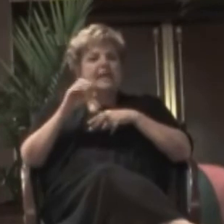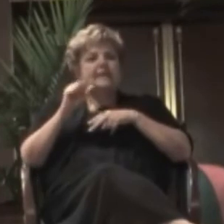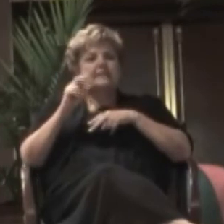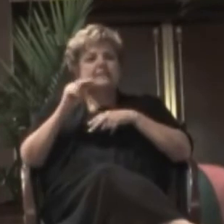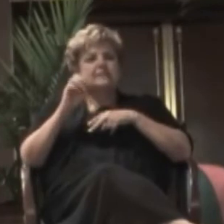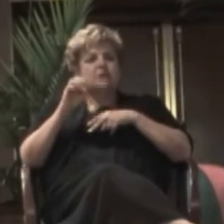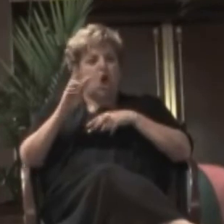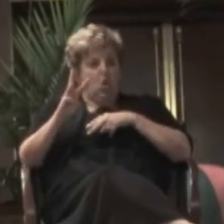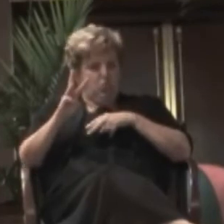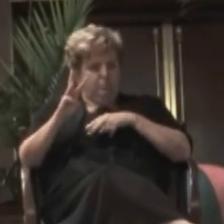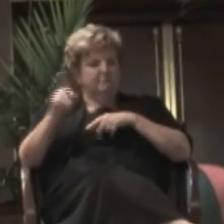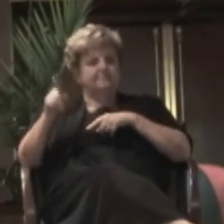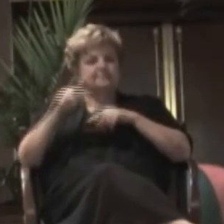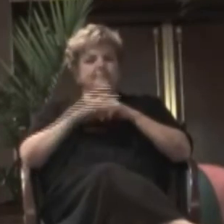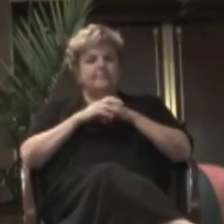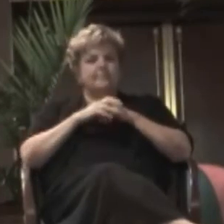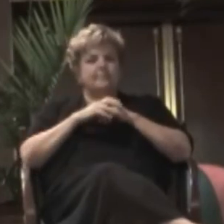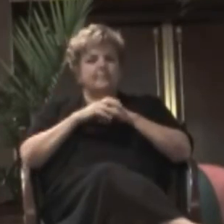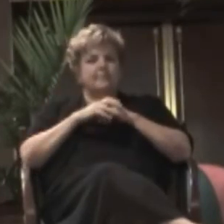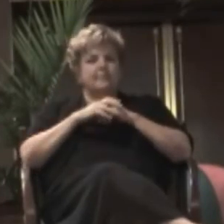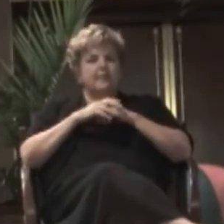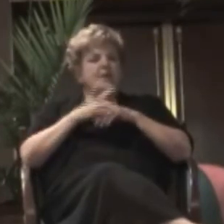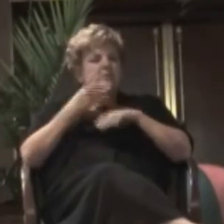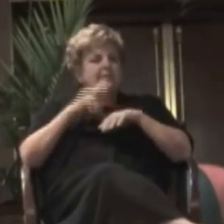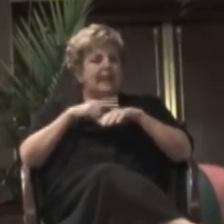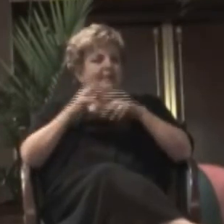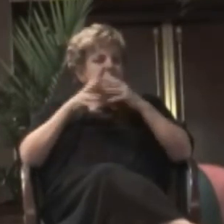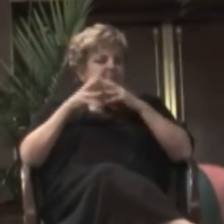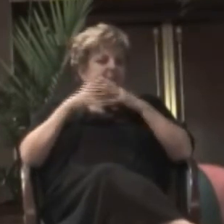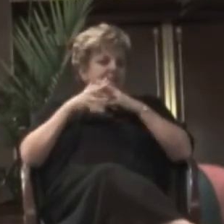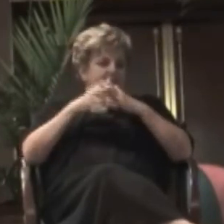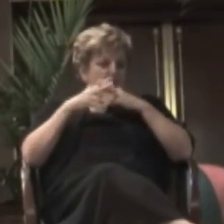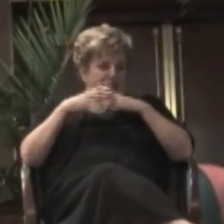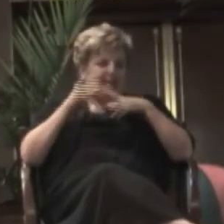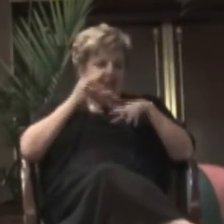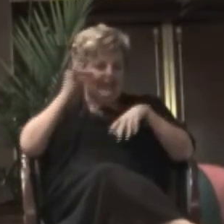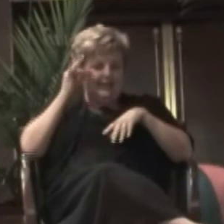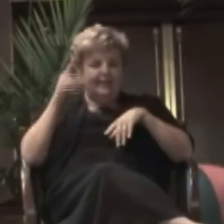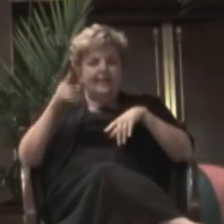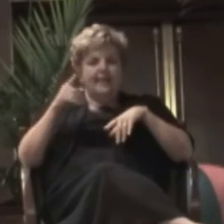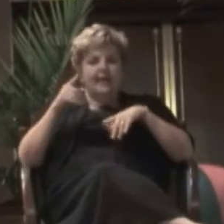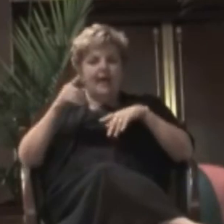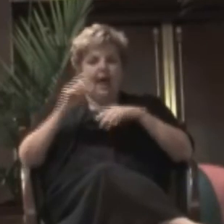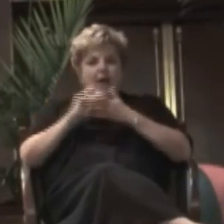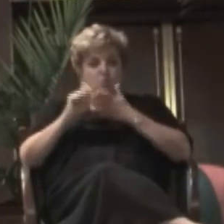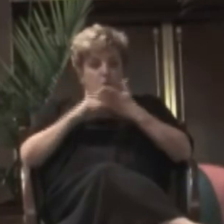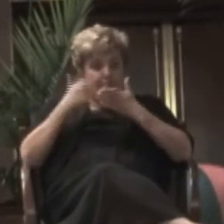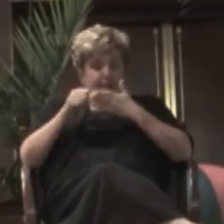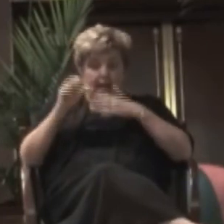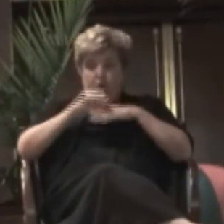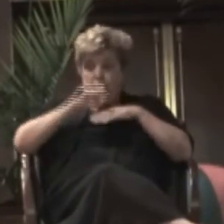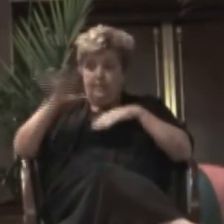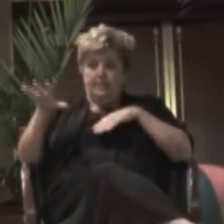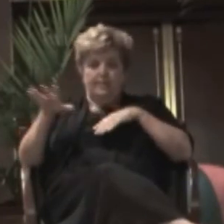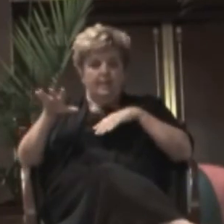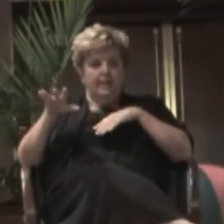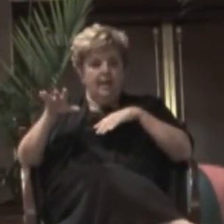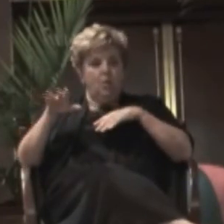Johnny Snow, but somebody told me about him, and I wrote him a letter. I didn't realize that Johnny Snow couldn't read or write. So he got the letter. I'm sure